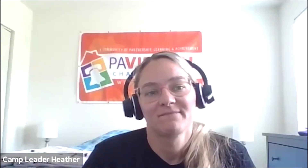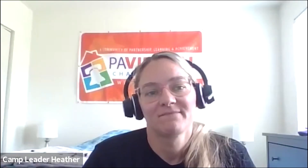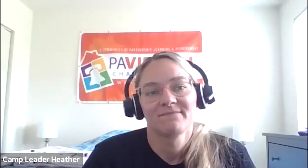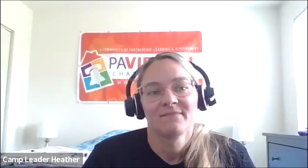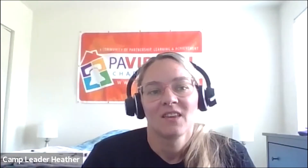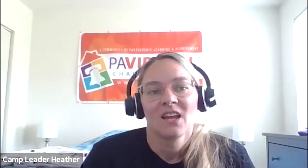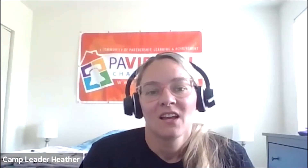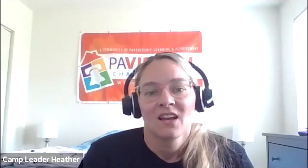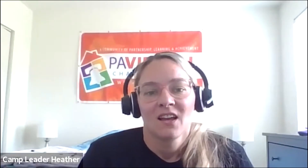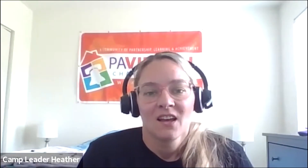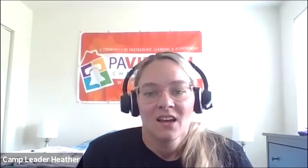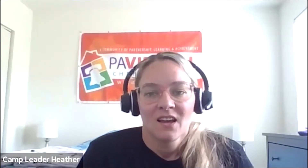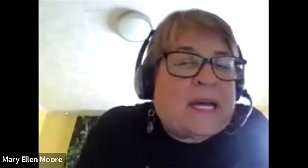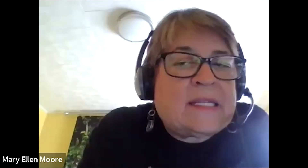good. Okay, Marcus.